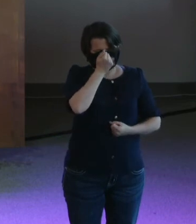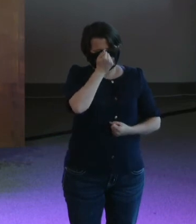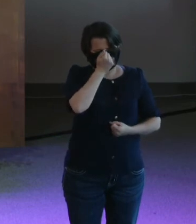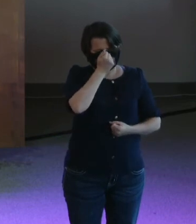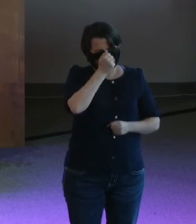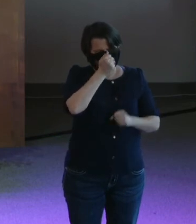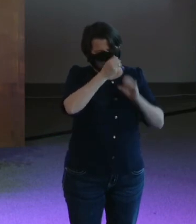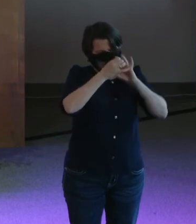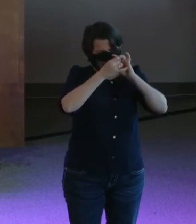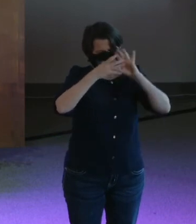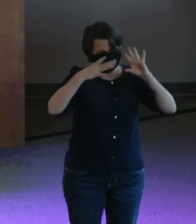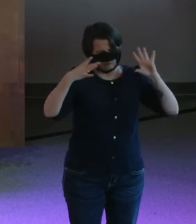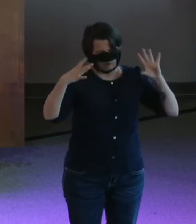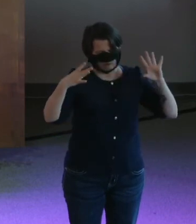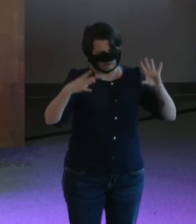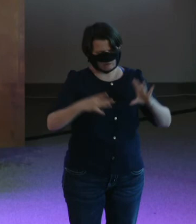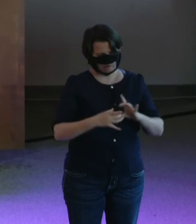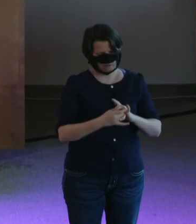And release.